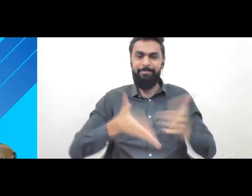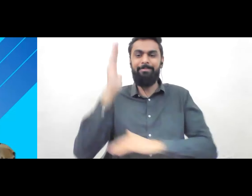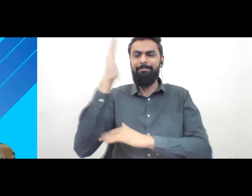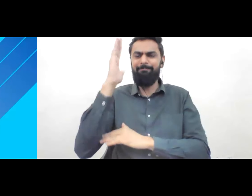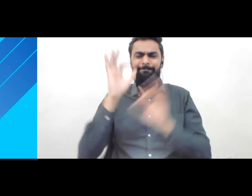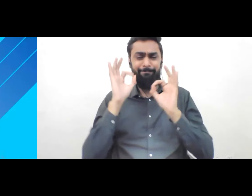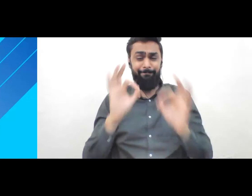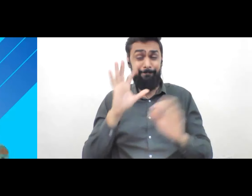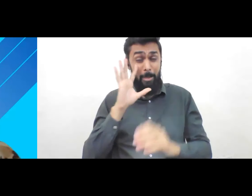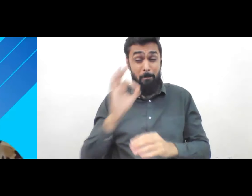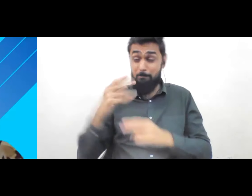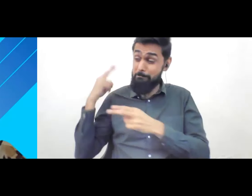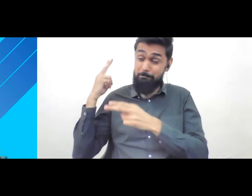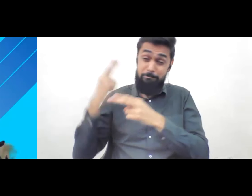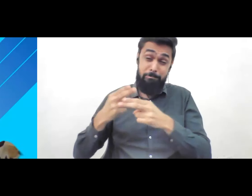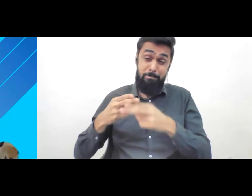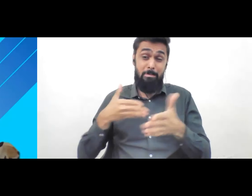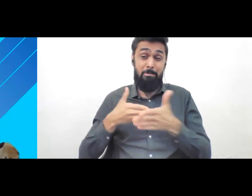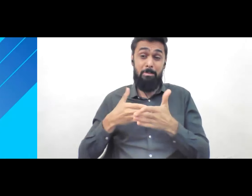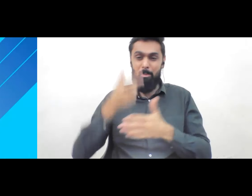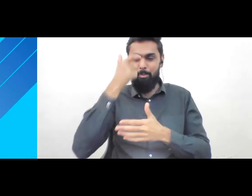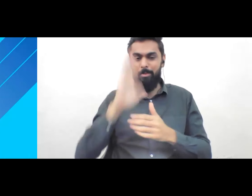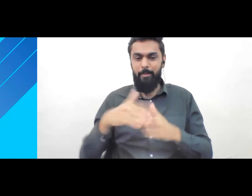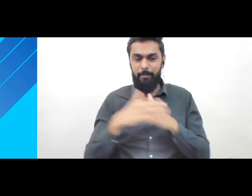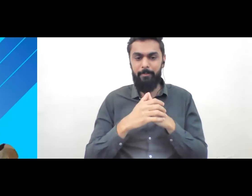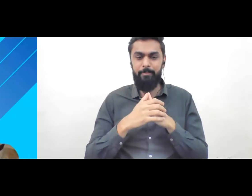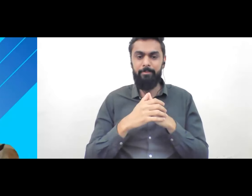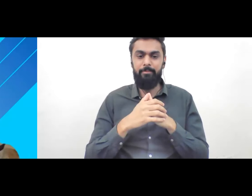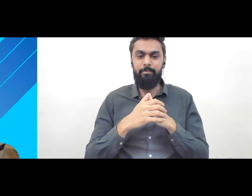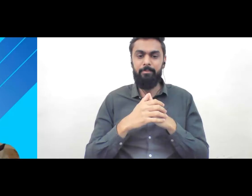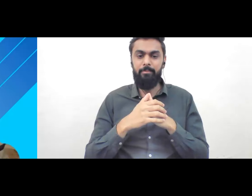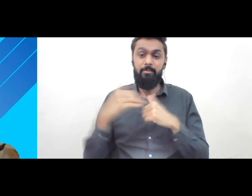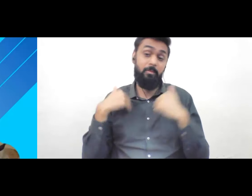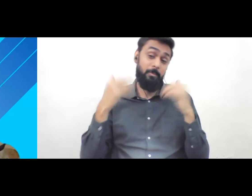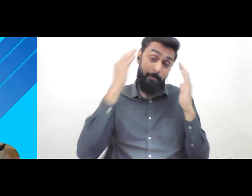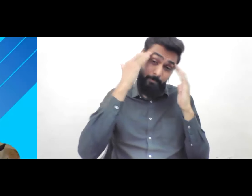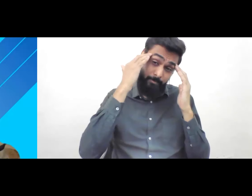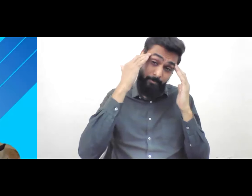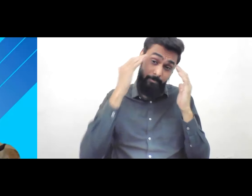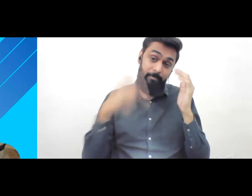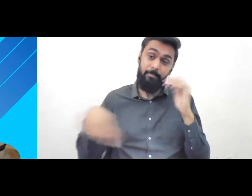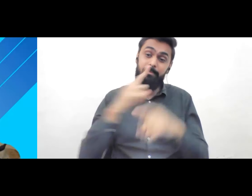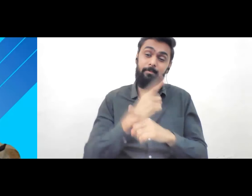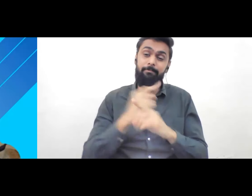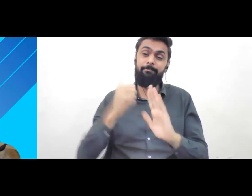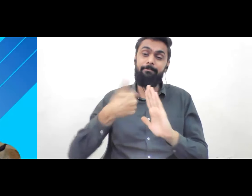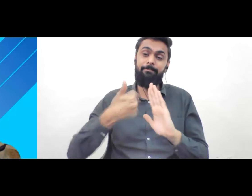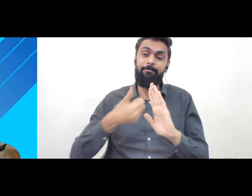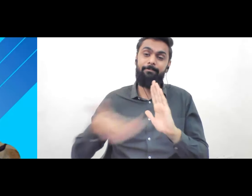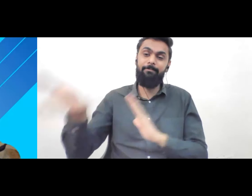very pertinent topic. I hope, and I know from teachers' feedback here that they've all